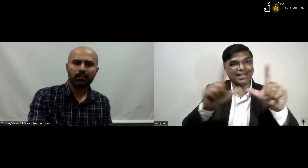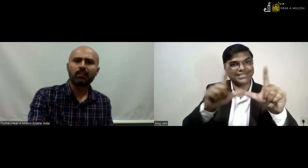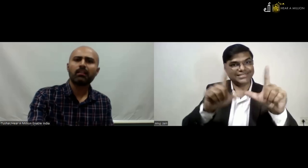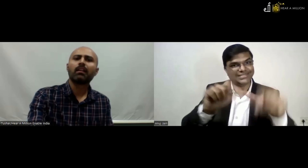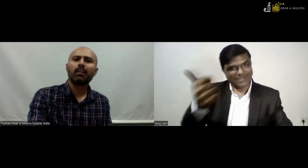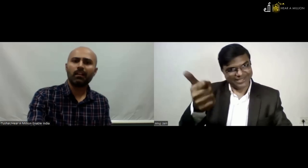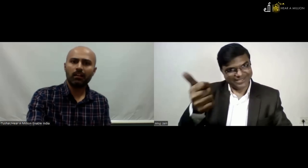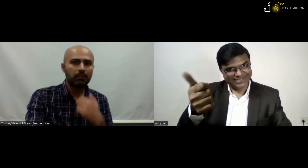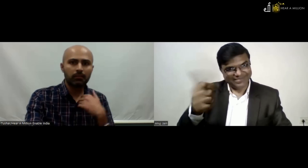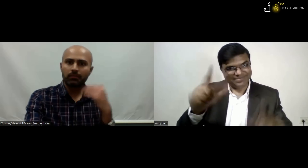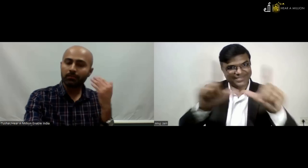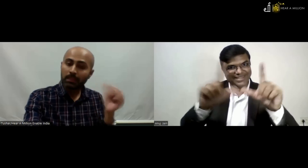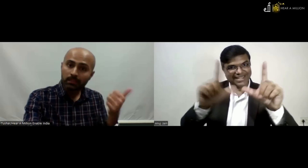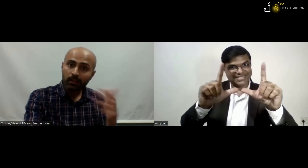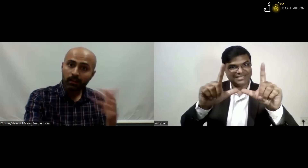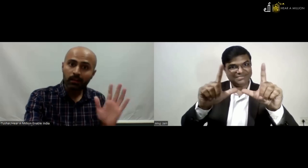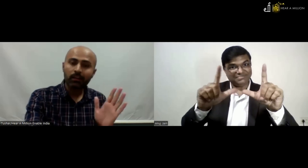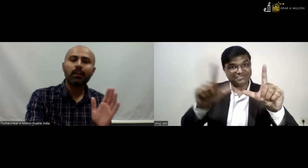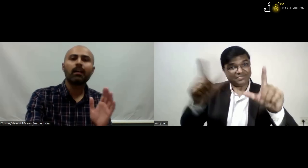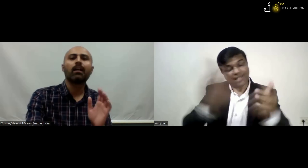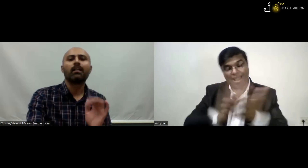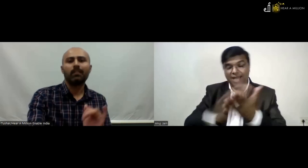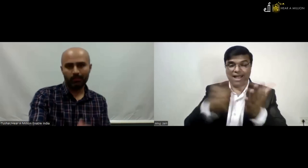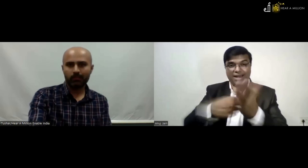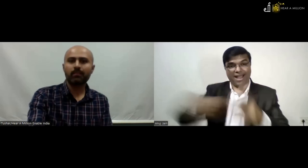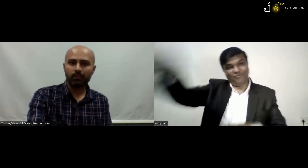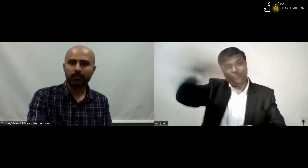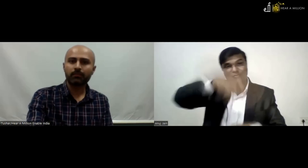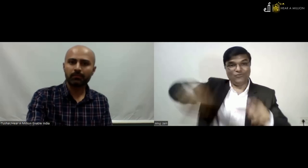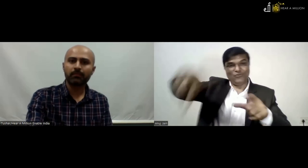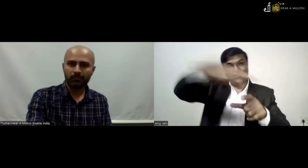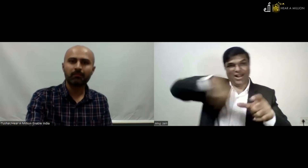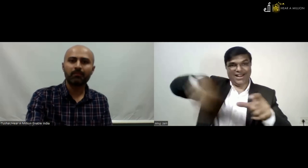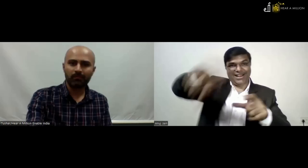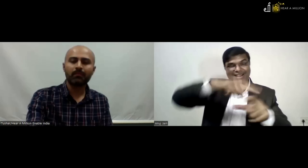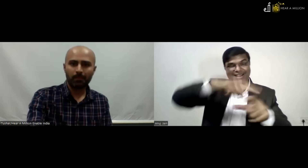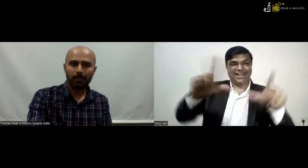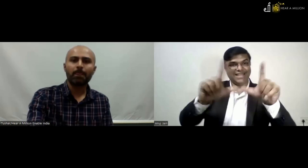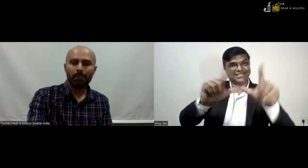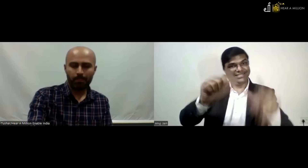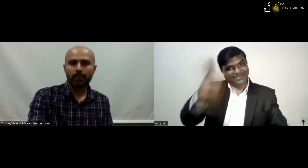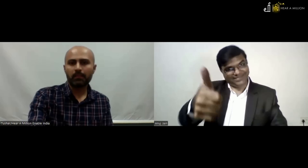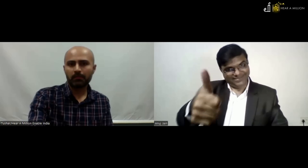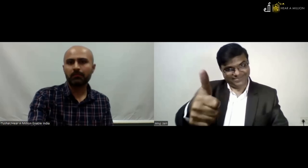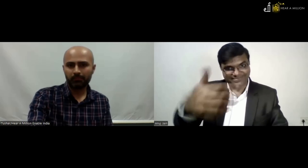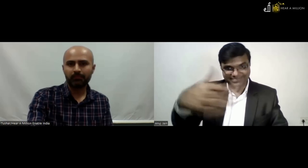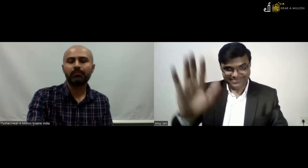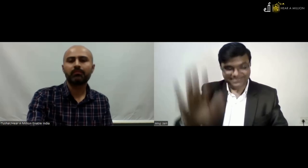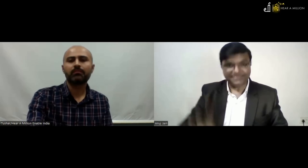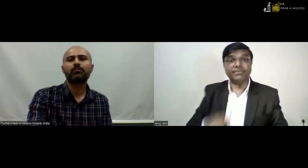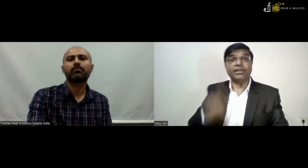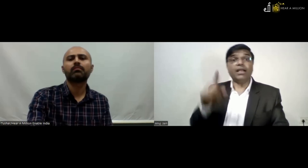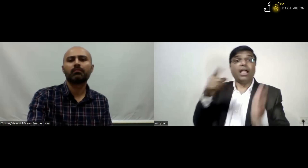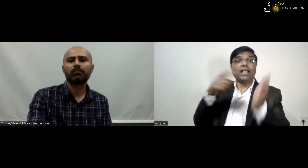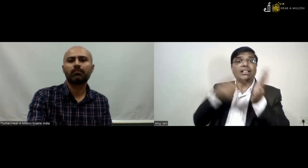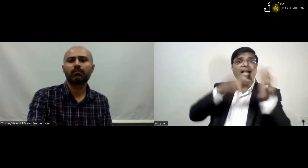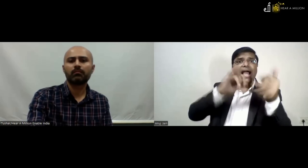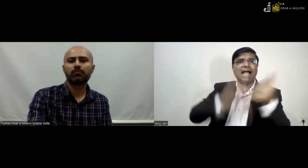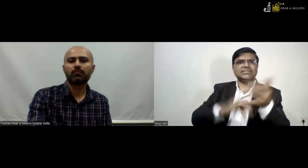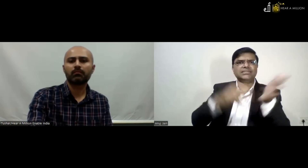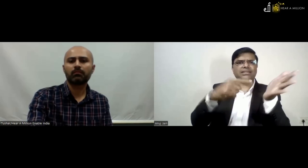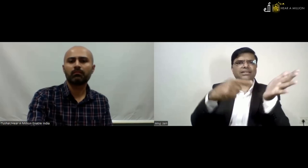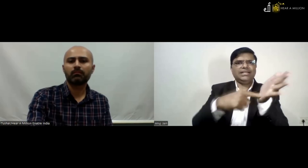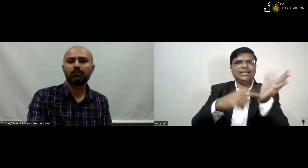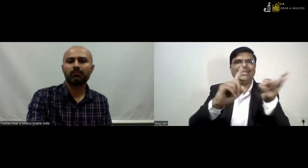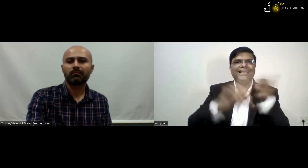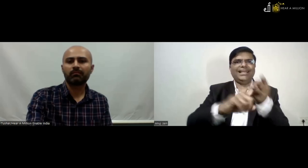and Haryana, the entire state, all RTOs, all deaf people are getting licenses. Yes. Entire state, they are having no hassles in